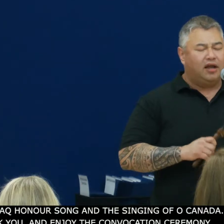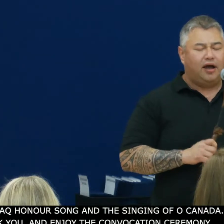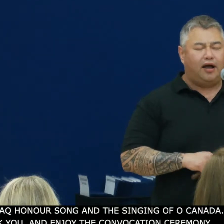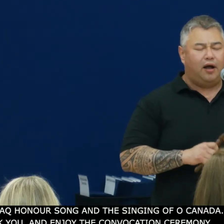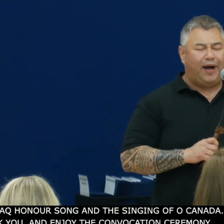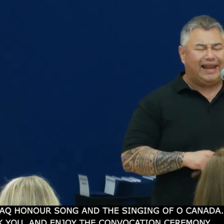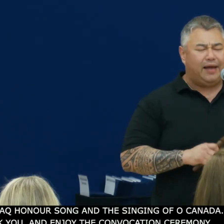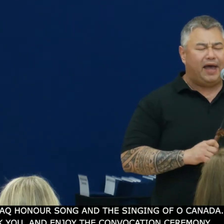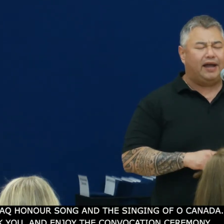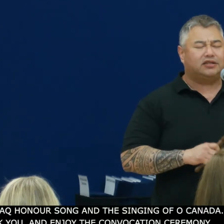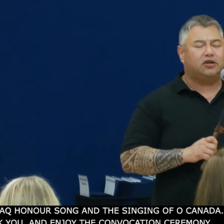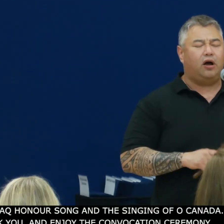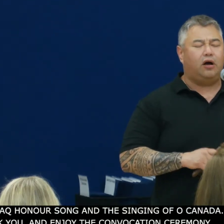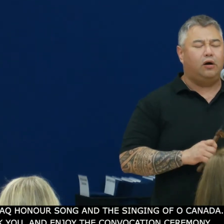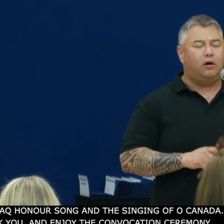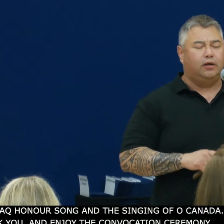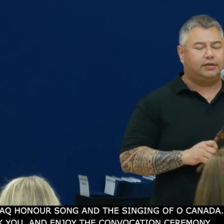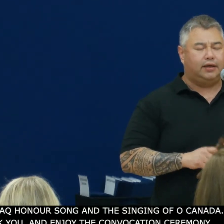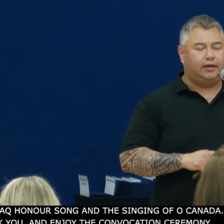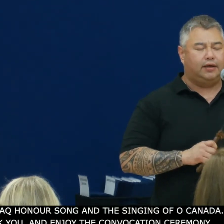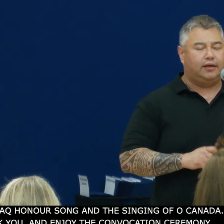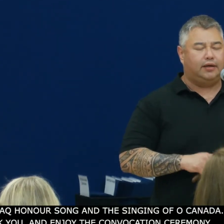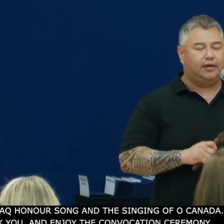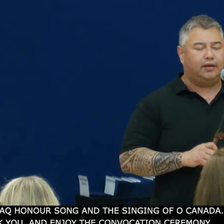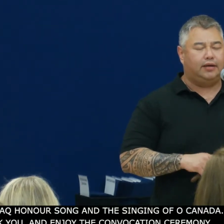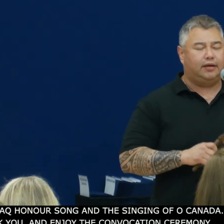neck, John Waterbeck so